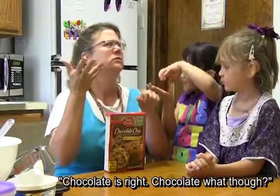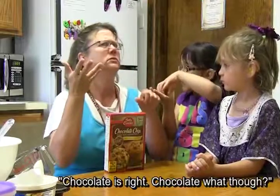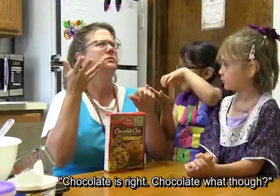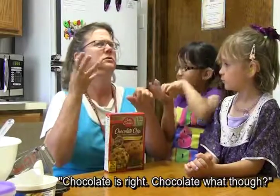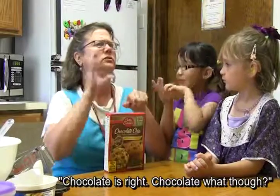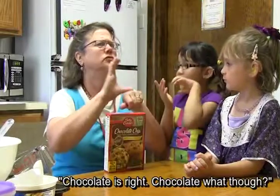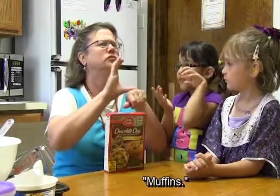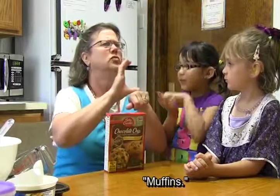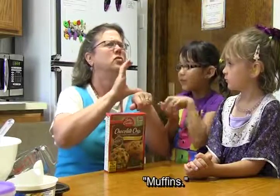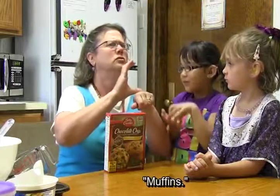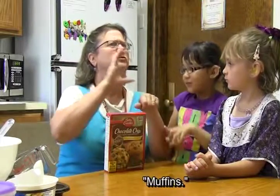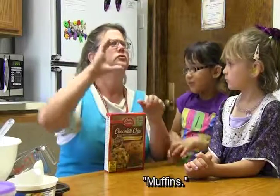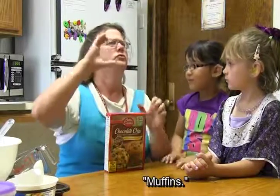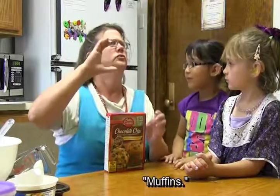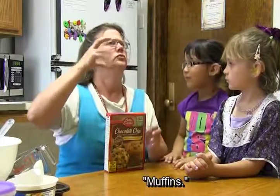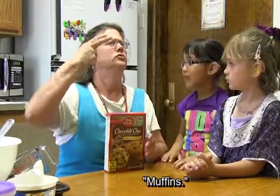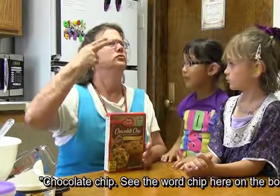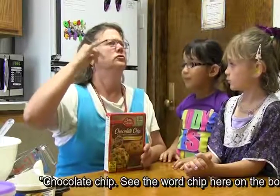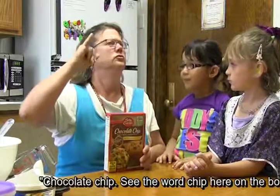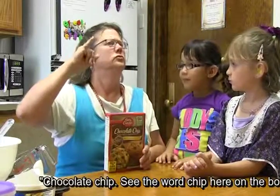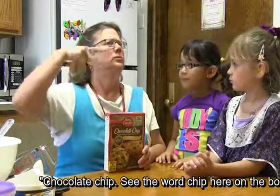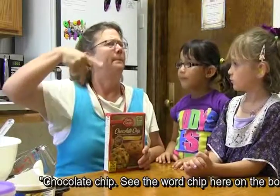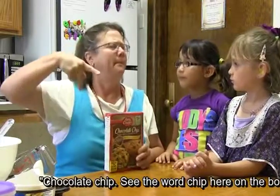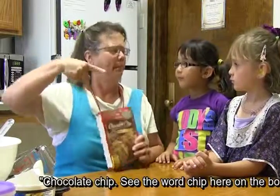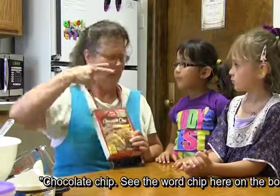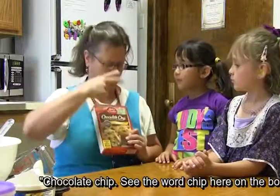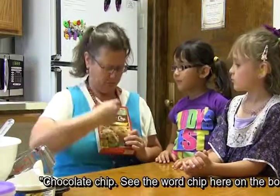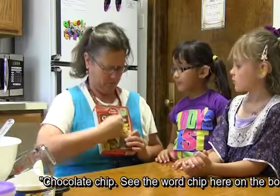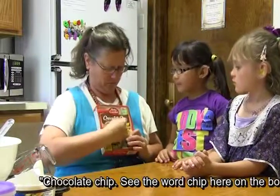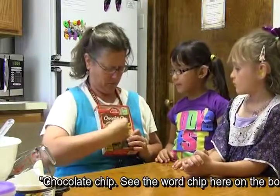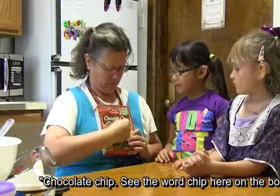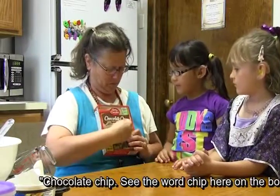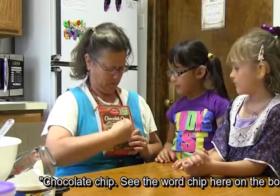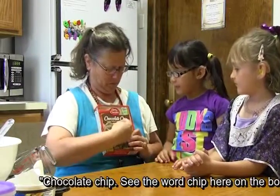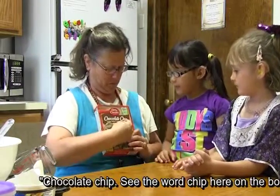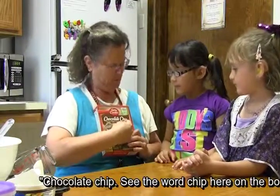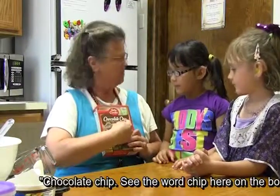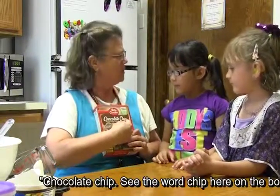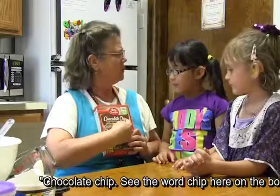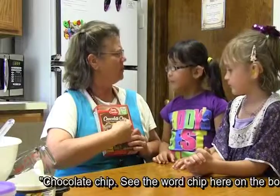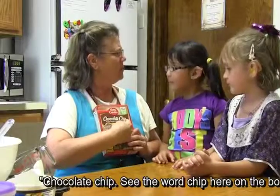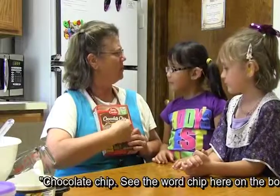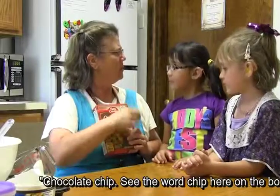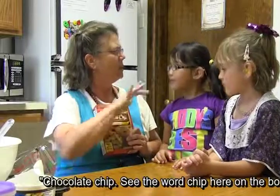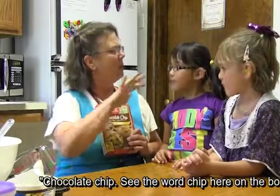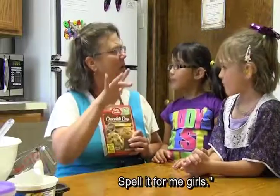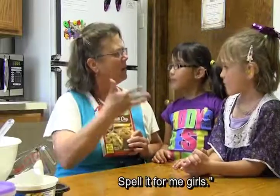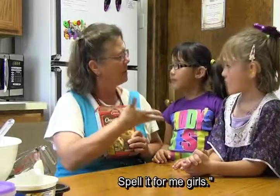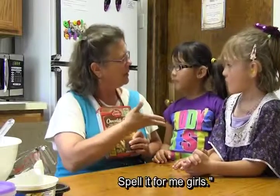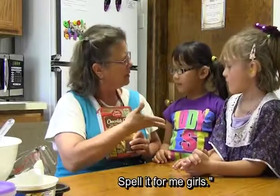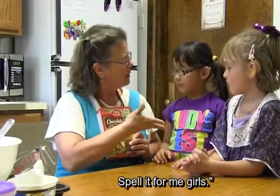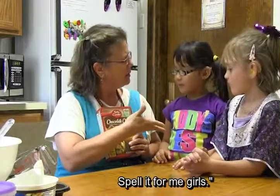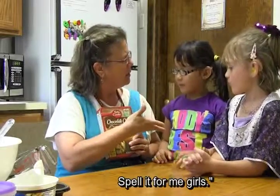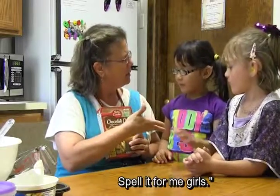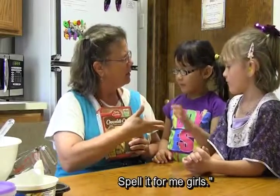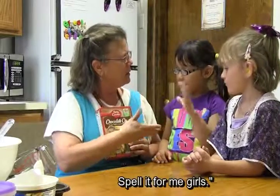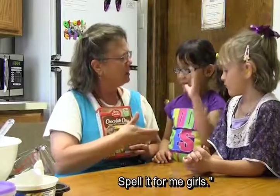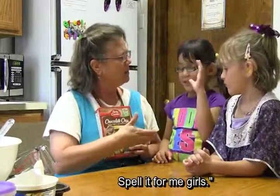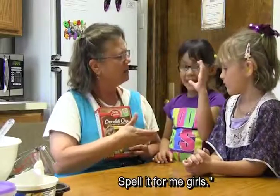though? Muffins. Chocolate chip. See the word chip here on the box? Spell it for me,